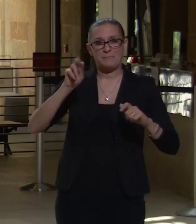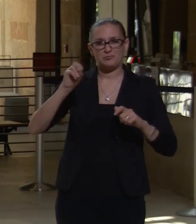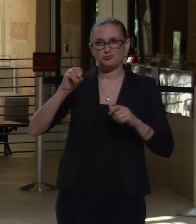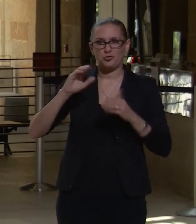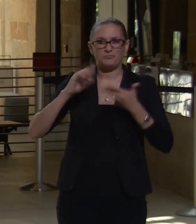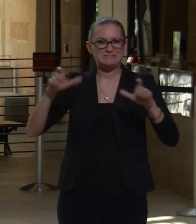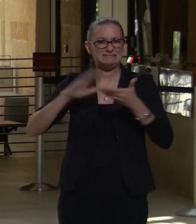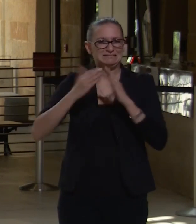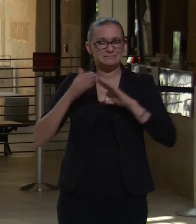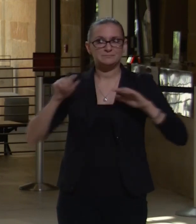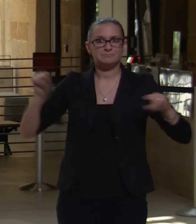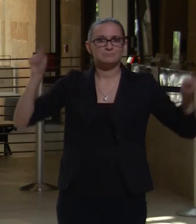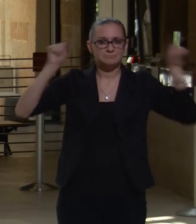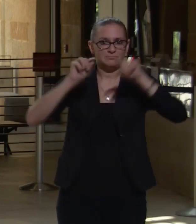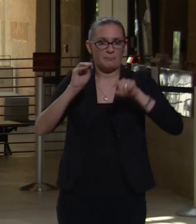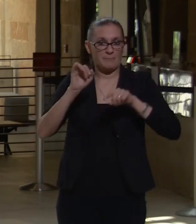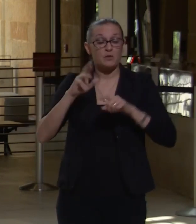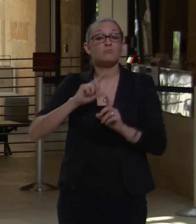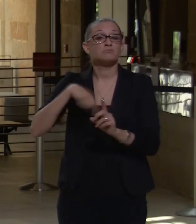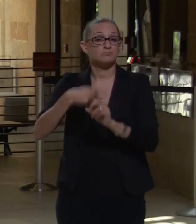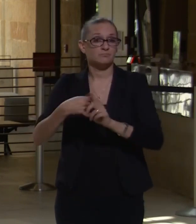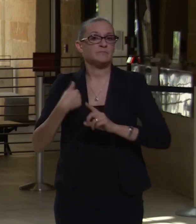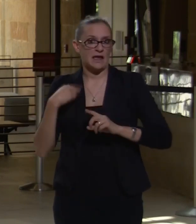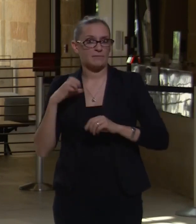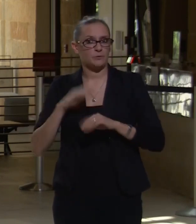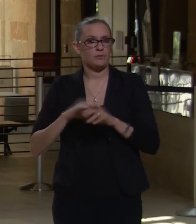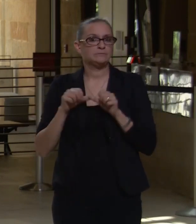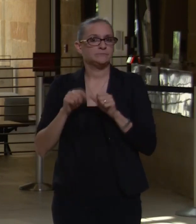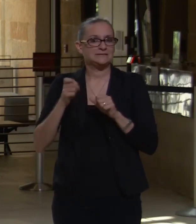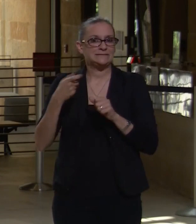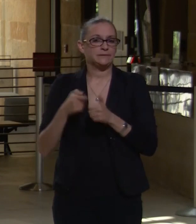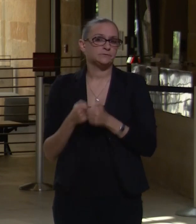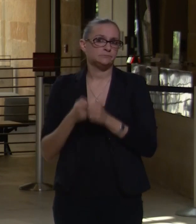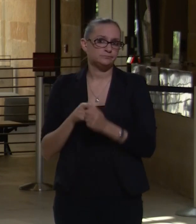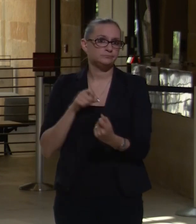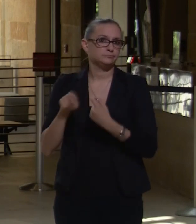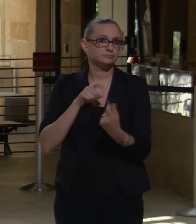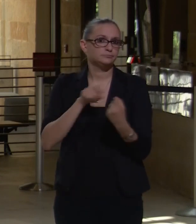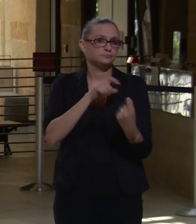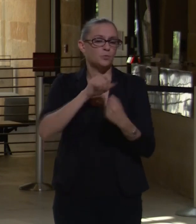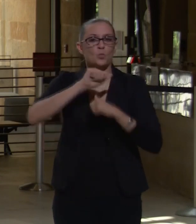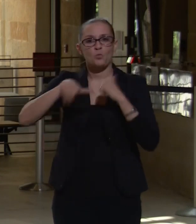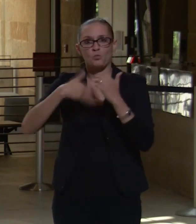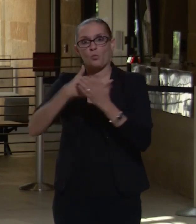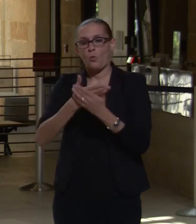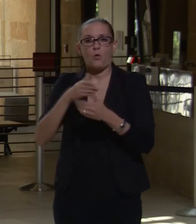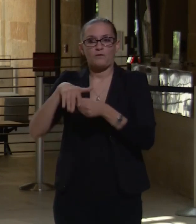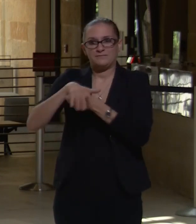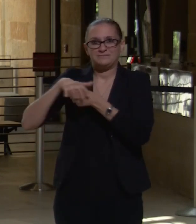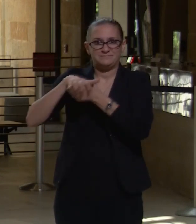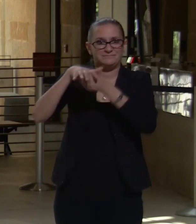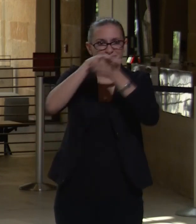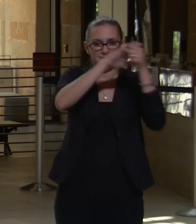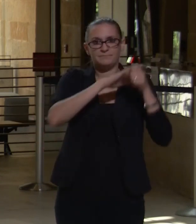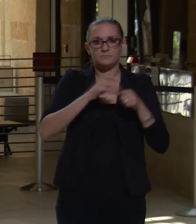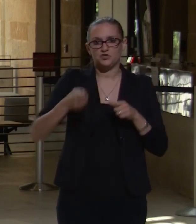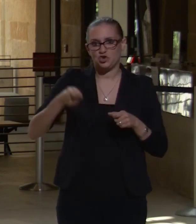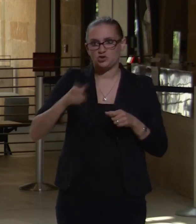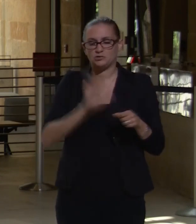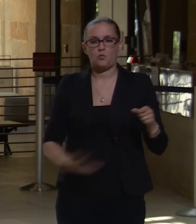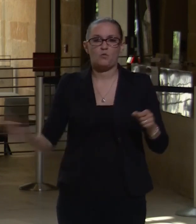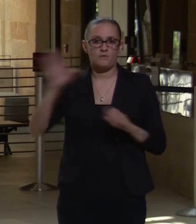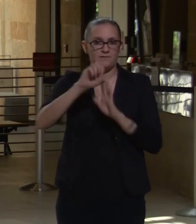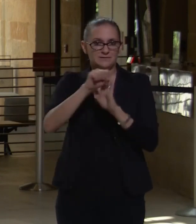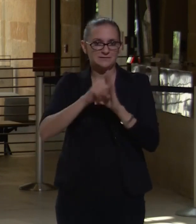mayors. I have also been on a continual text string with all of the county judges in every single one of the major metros across the